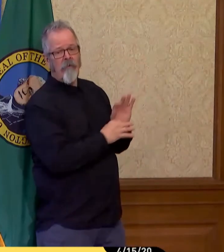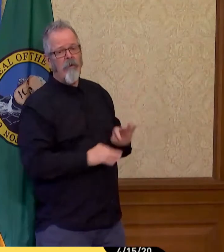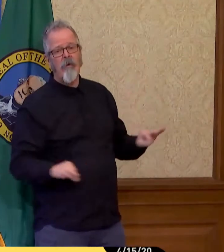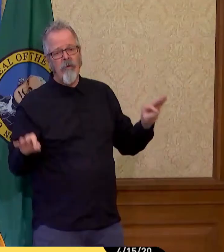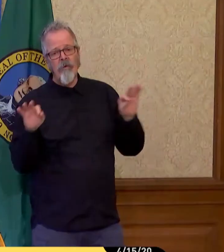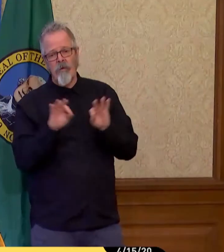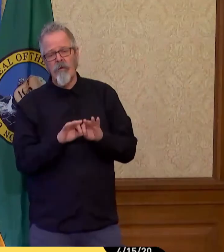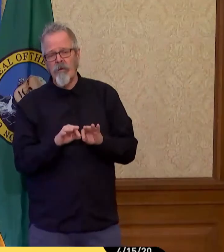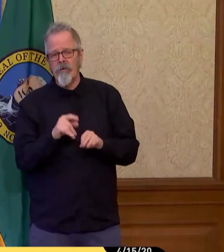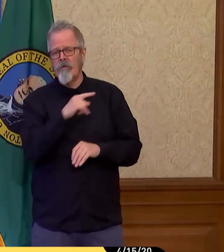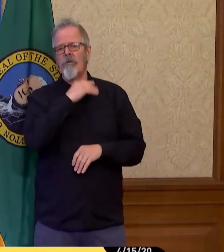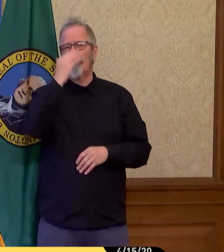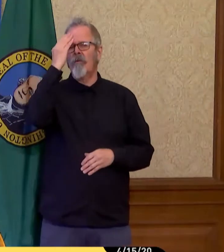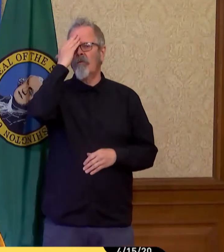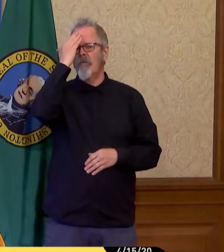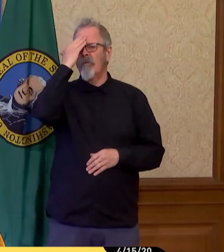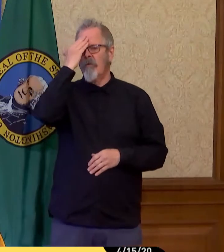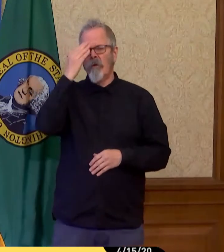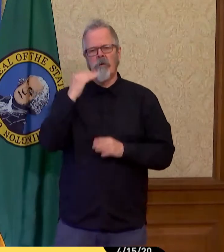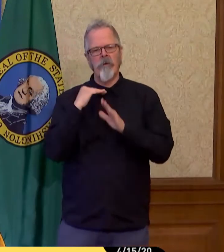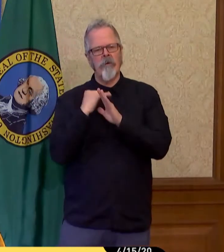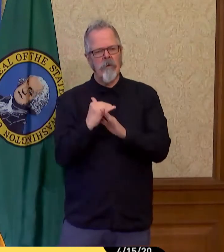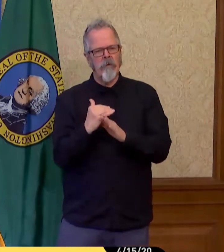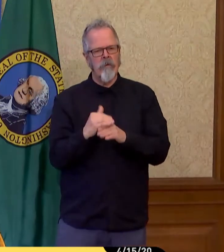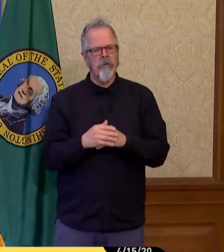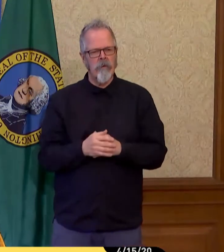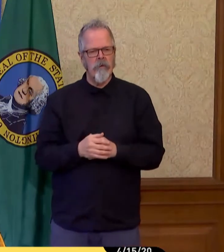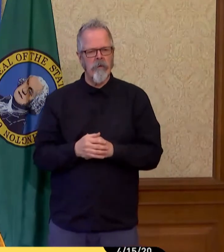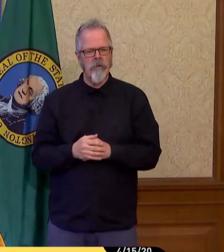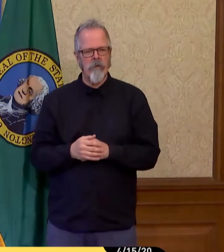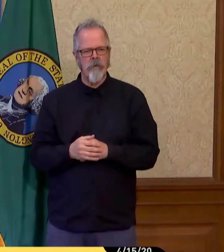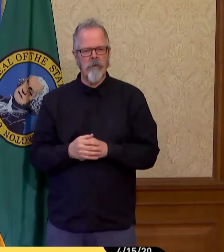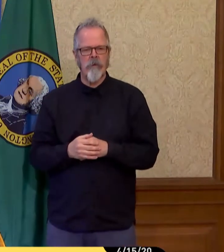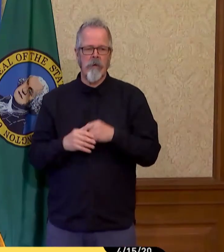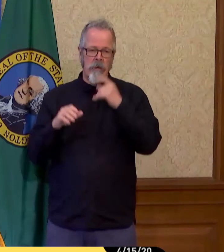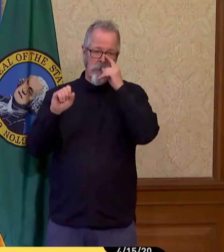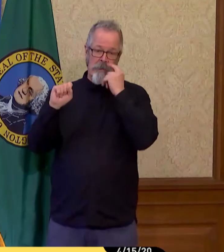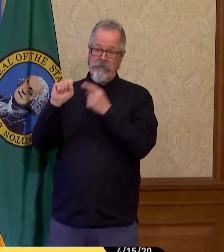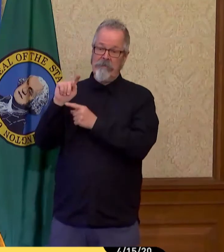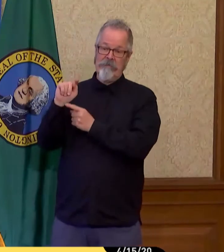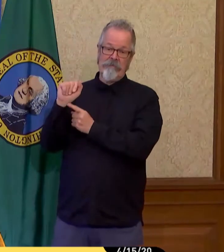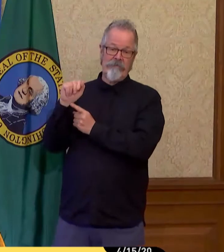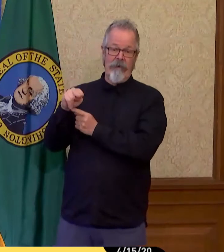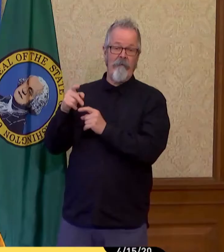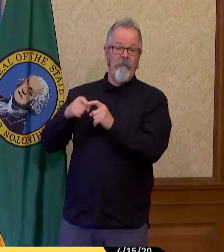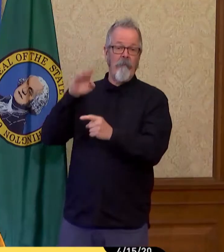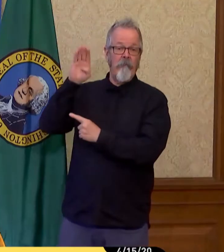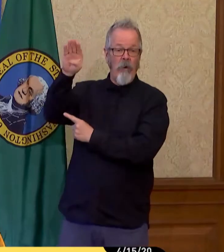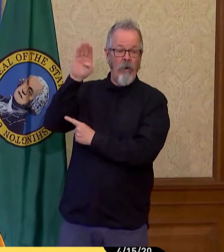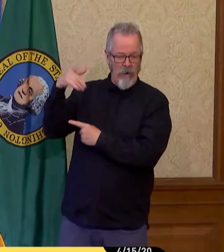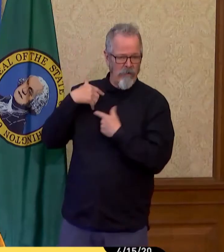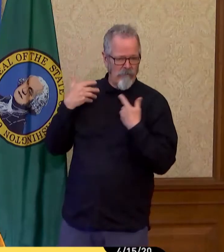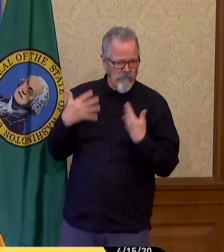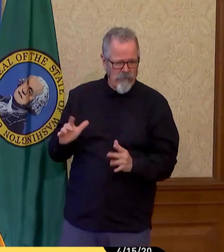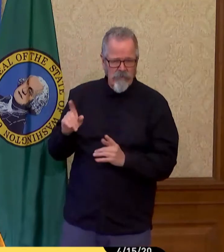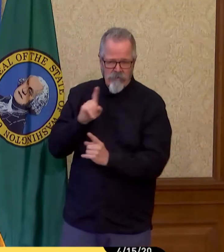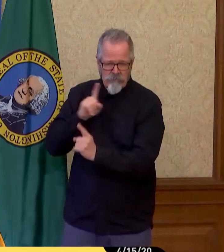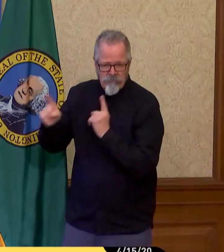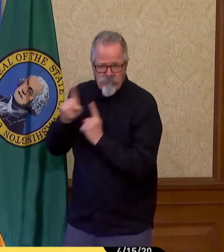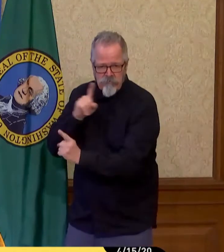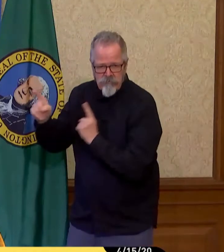Stan about this at Boeing, and I know they're going to be very conscious and intentional trying to develop those protocols, and that's very